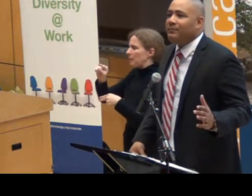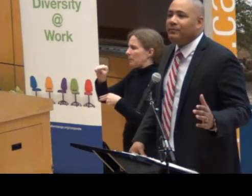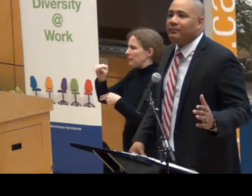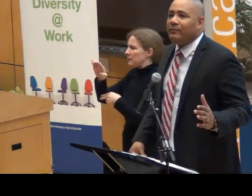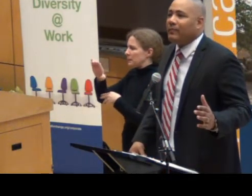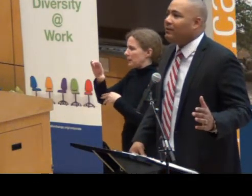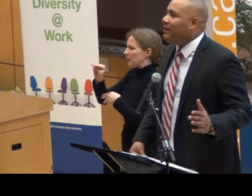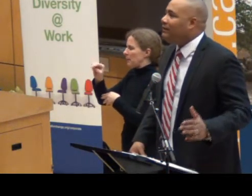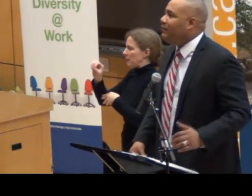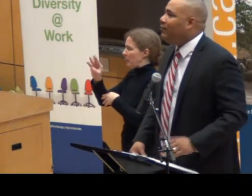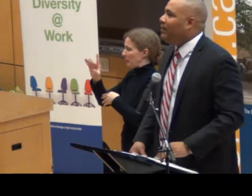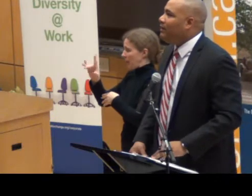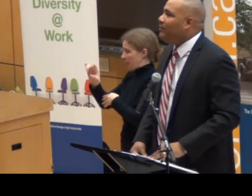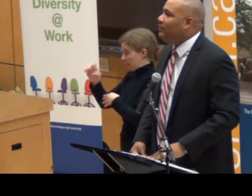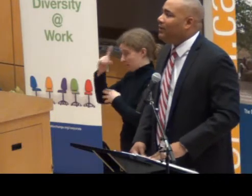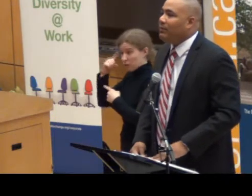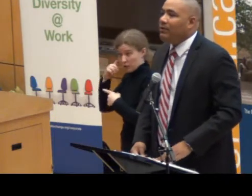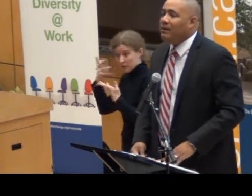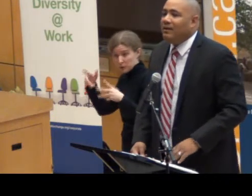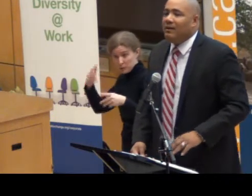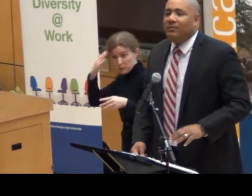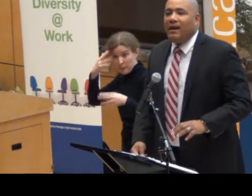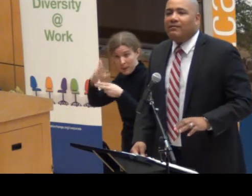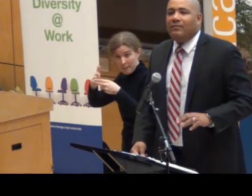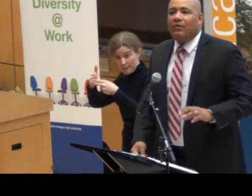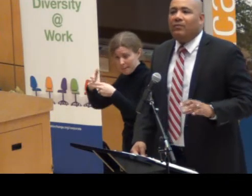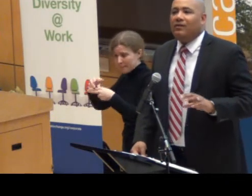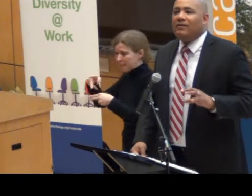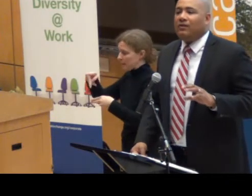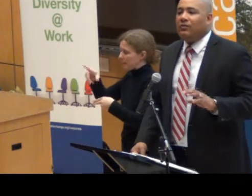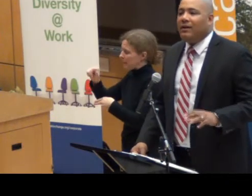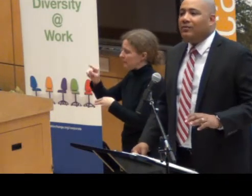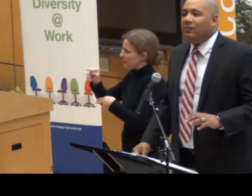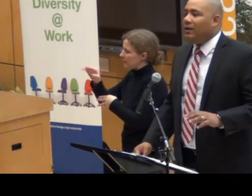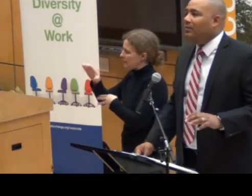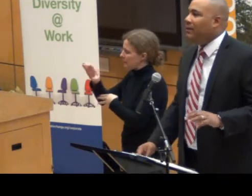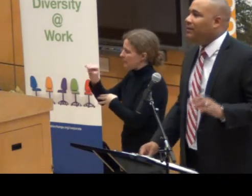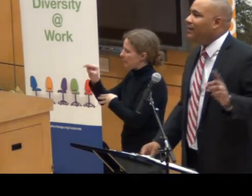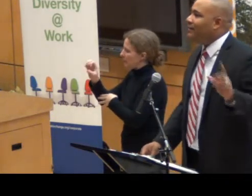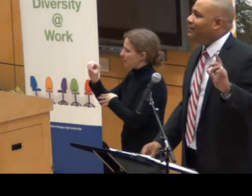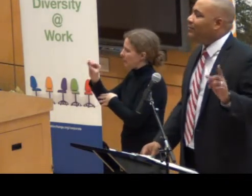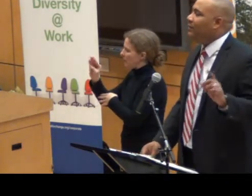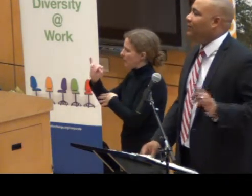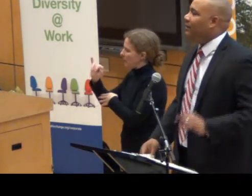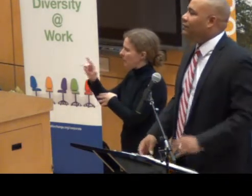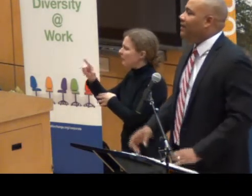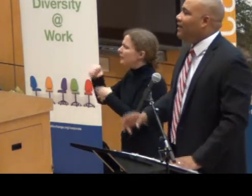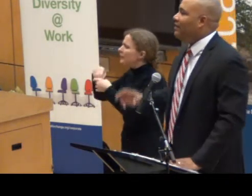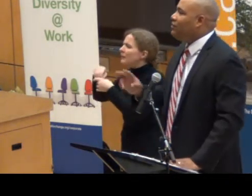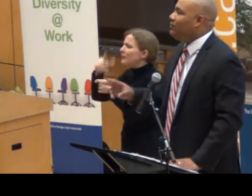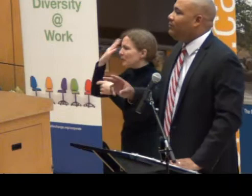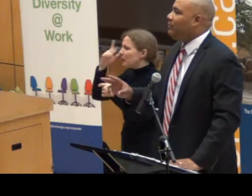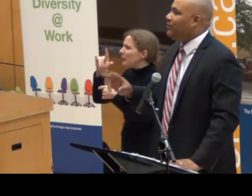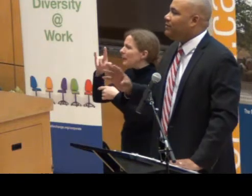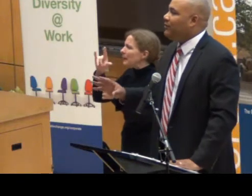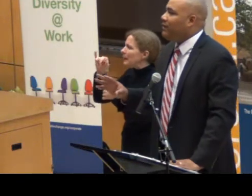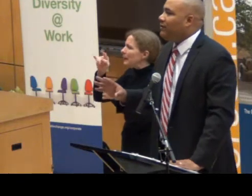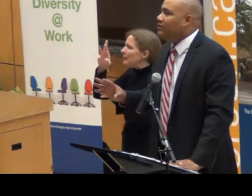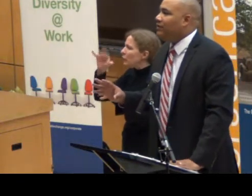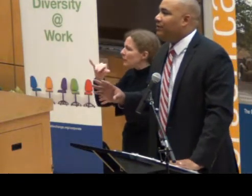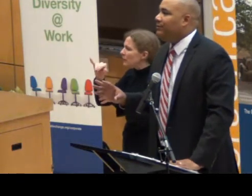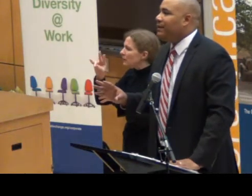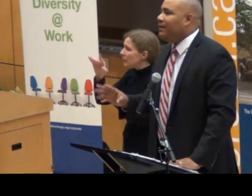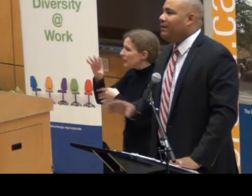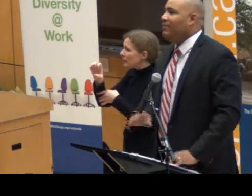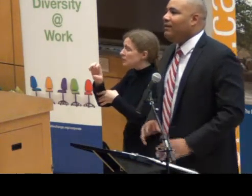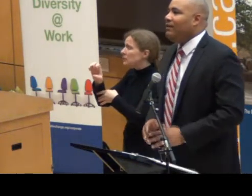this company? Plastic Mobile, a couple of people? Plastic Mobile is an incredible company. They're down at Liberty Village. They had two employees